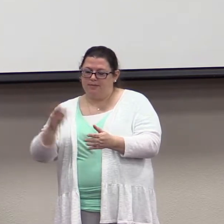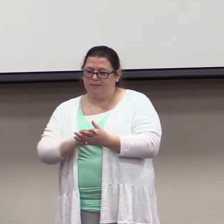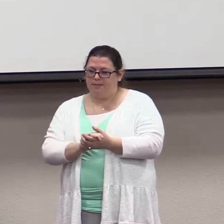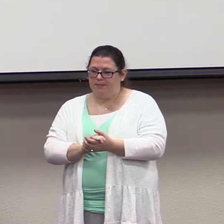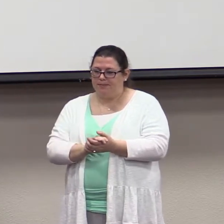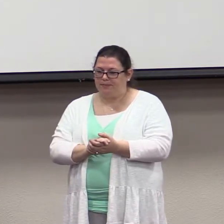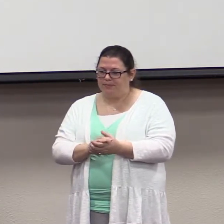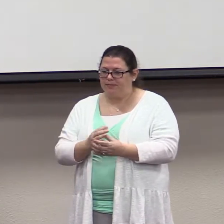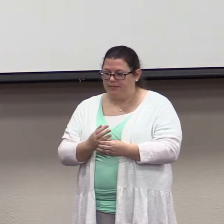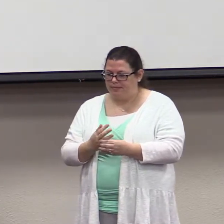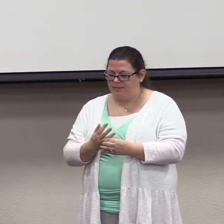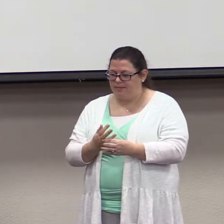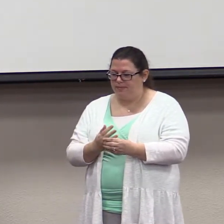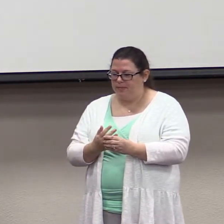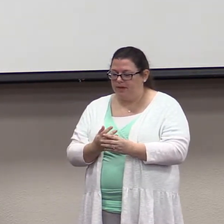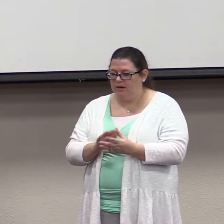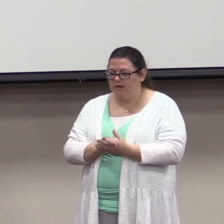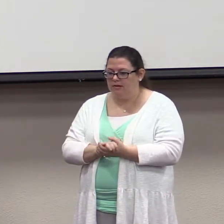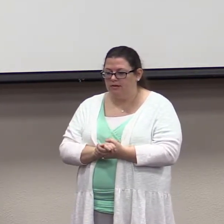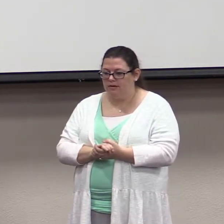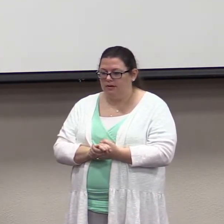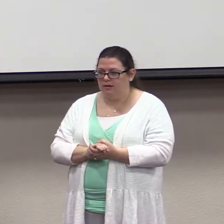27, 15 through 17.